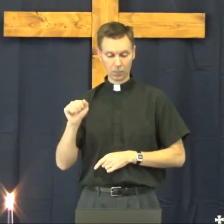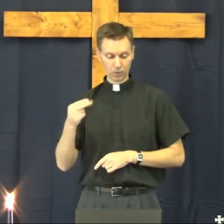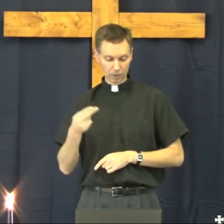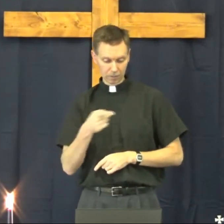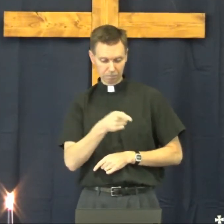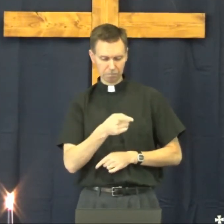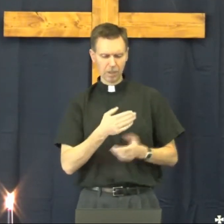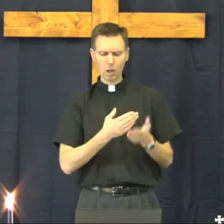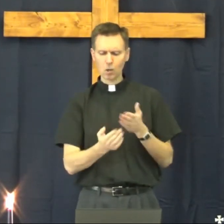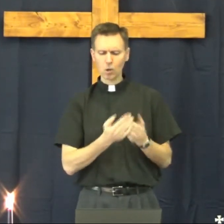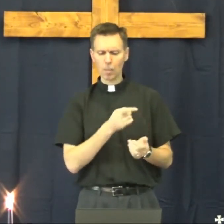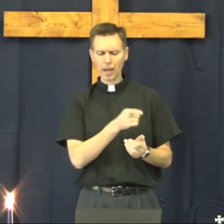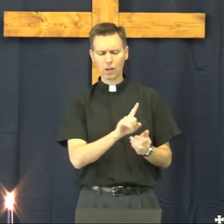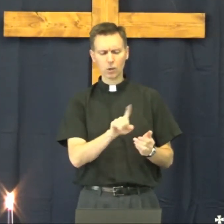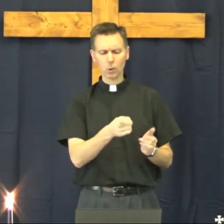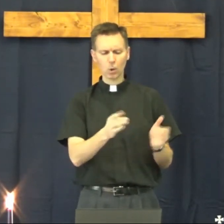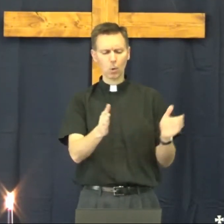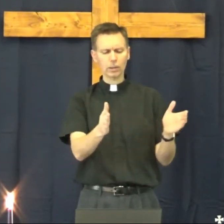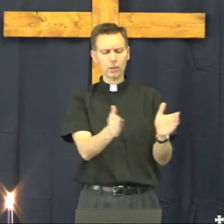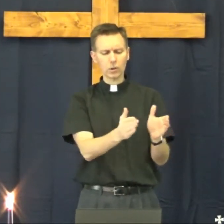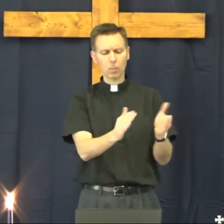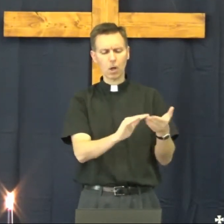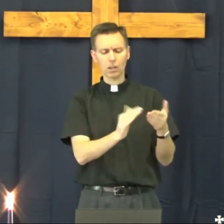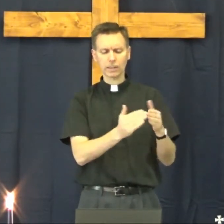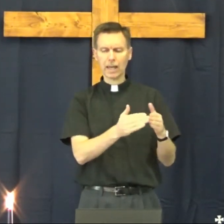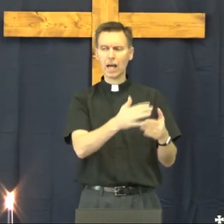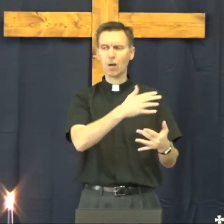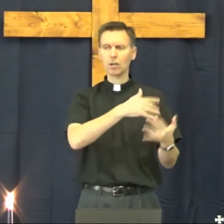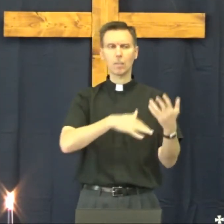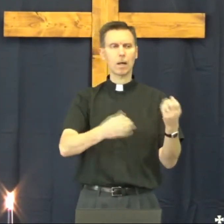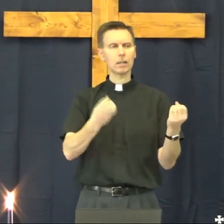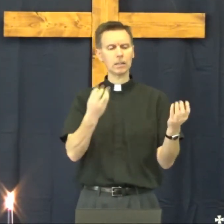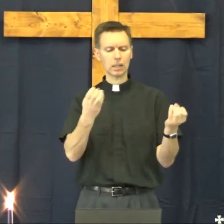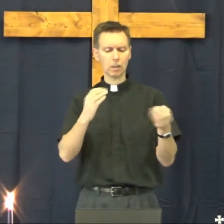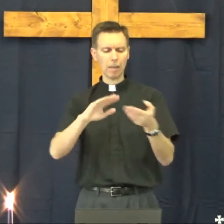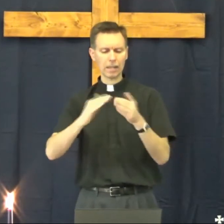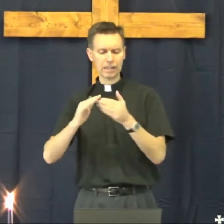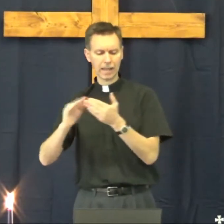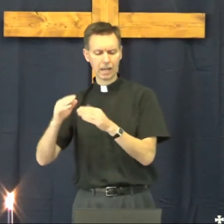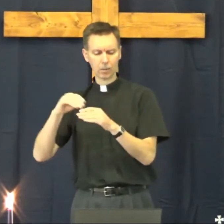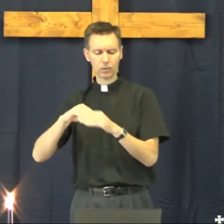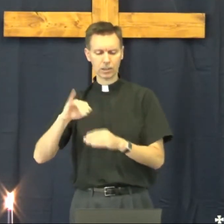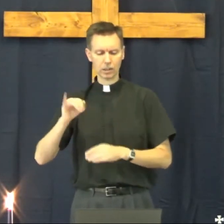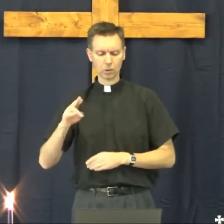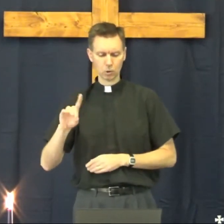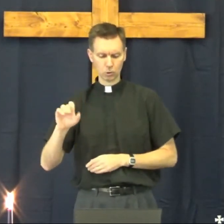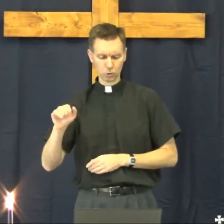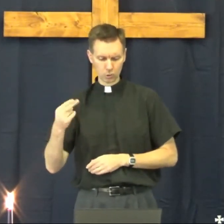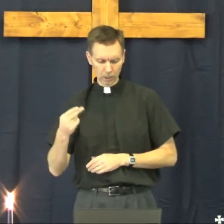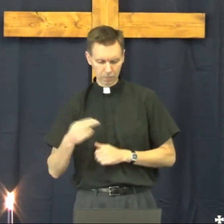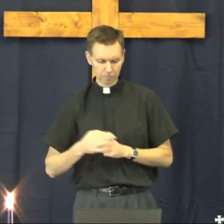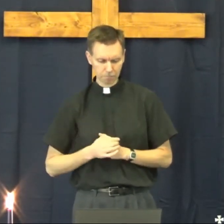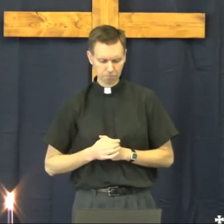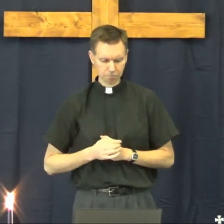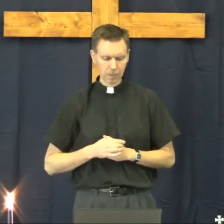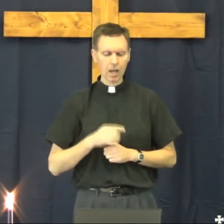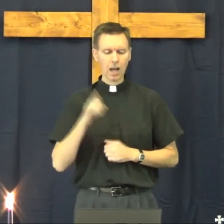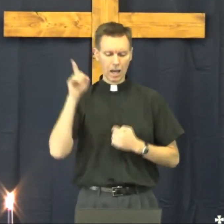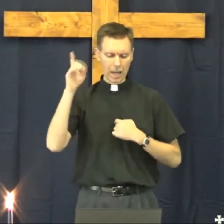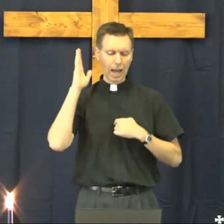Ephrathah, no matter you are only a small town among the many towns in Judah, I